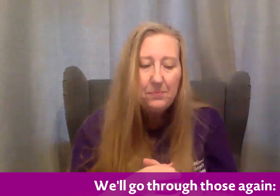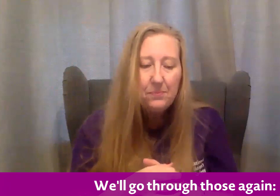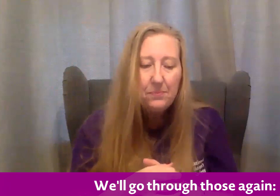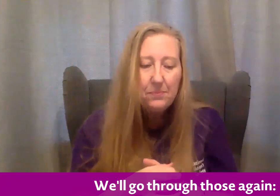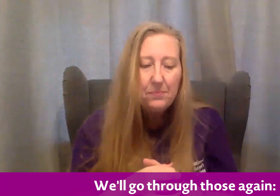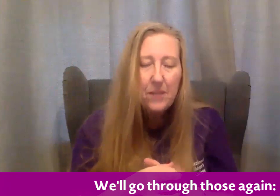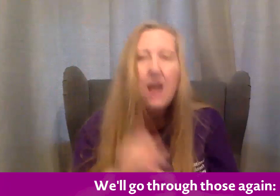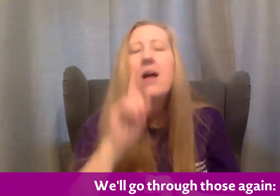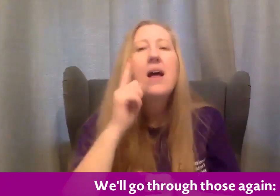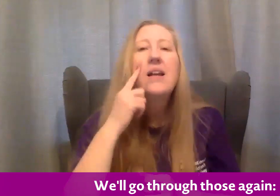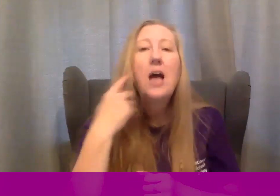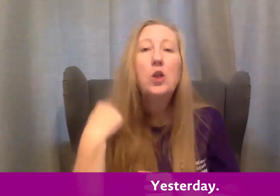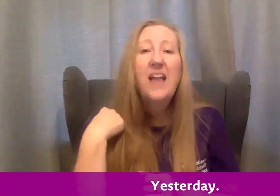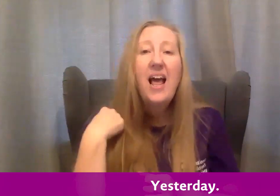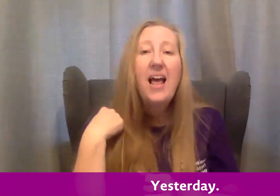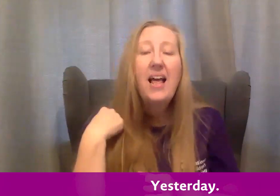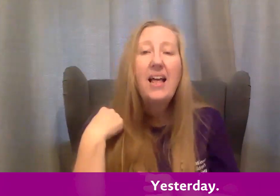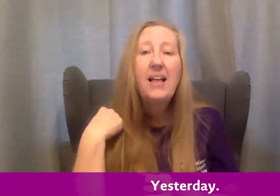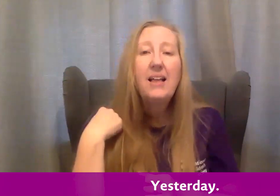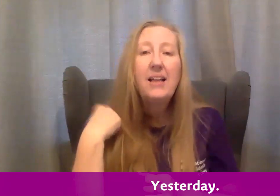We'll go through those again. Yesterday. Today.